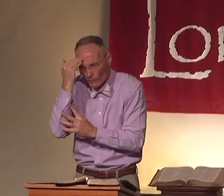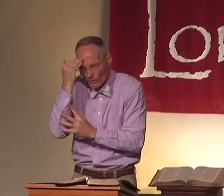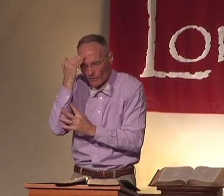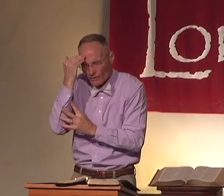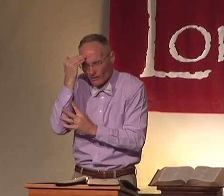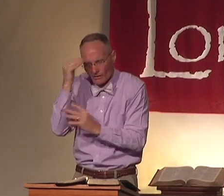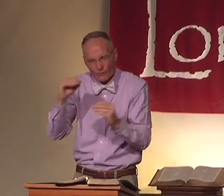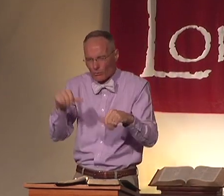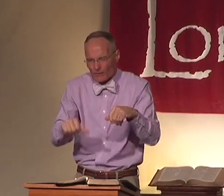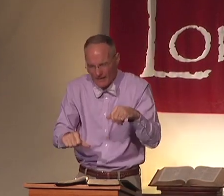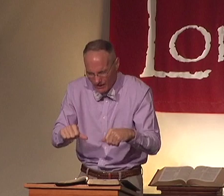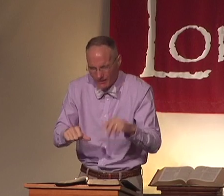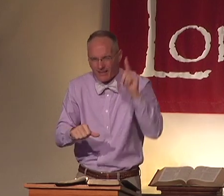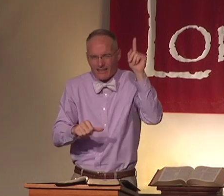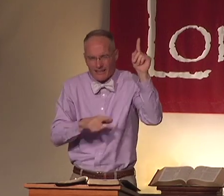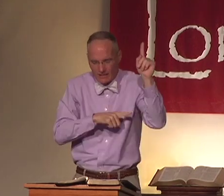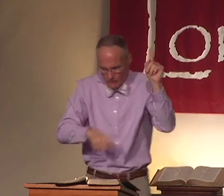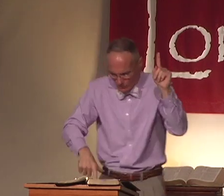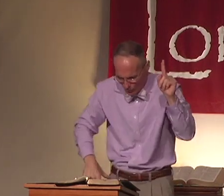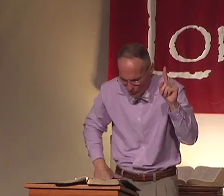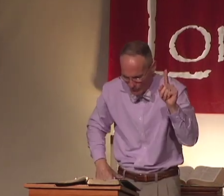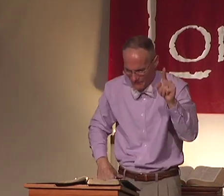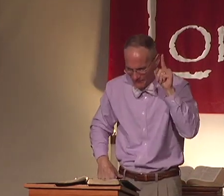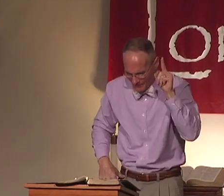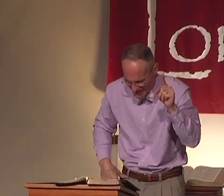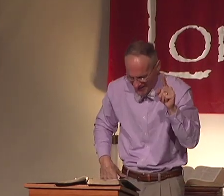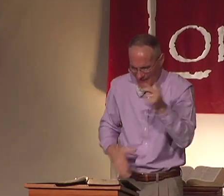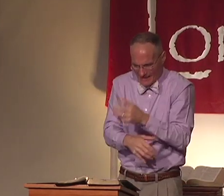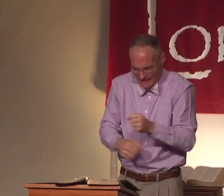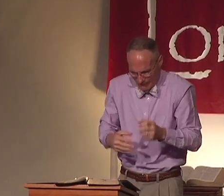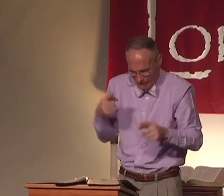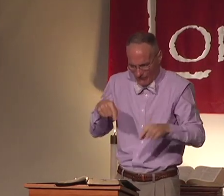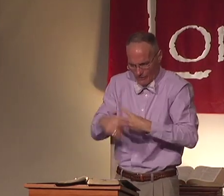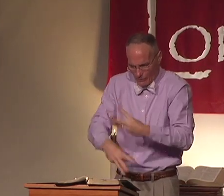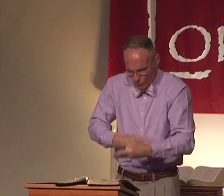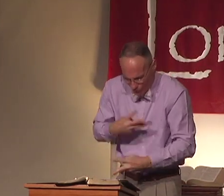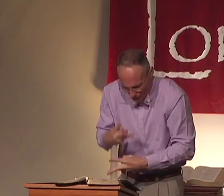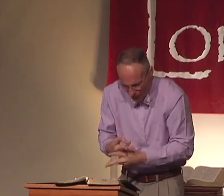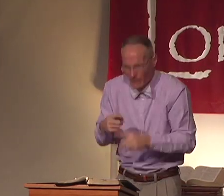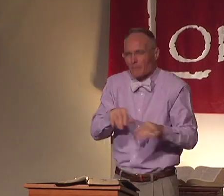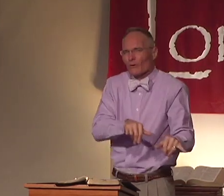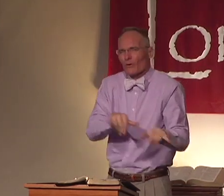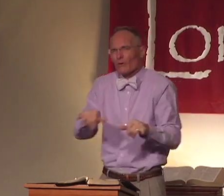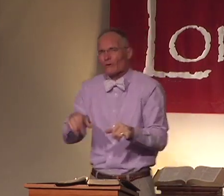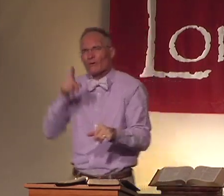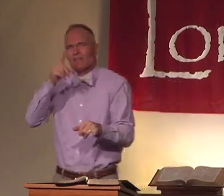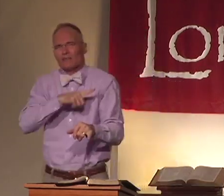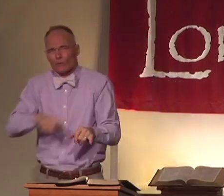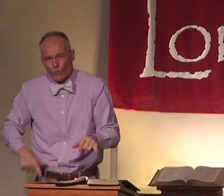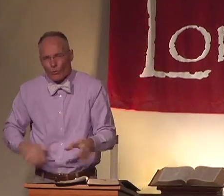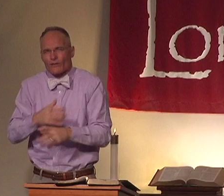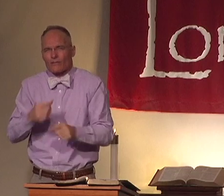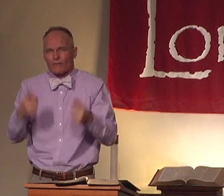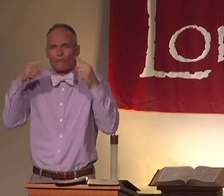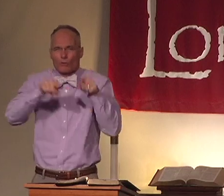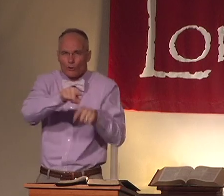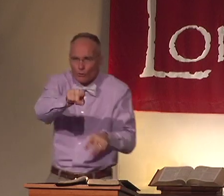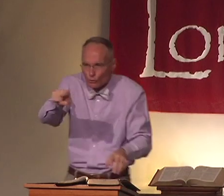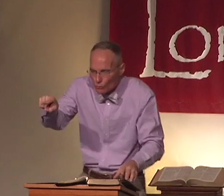to know without a doubt that he is Lord, that he is the Savior for the world, but also that he is the Lord